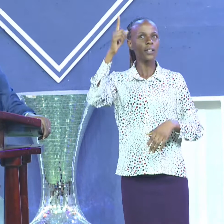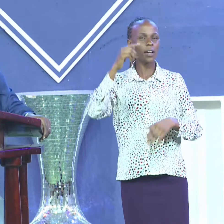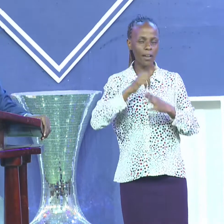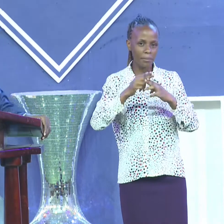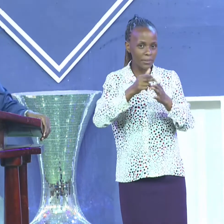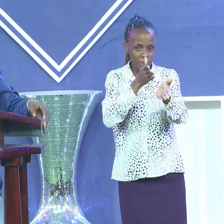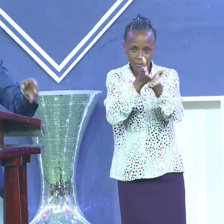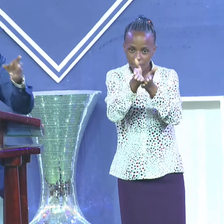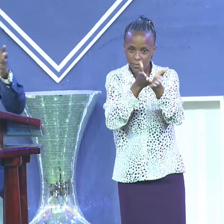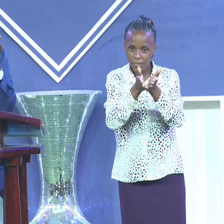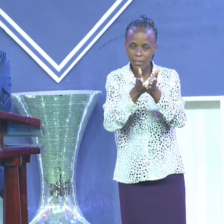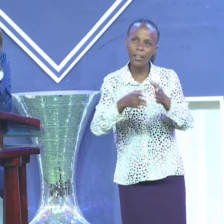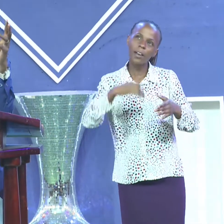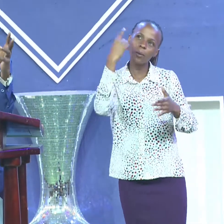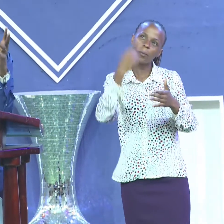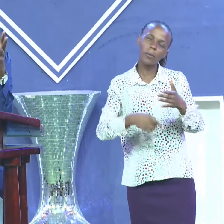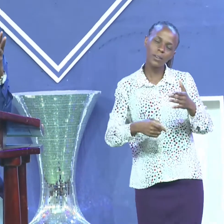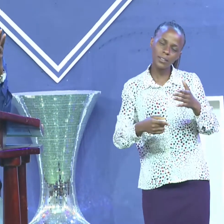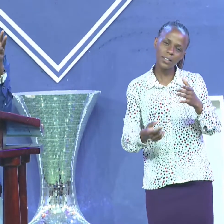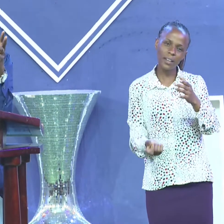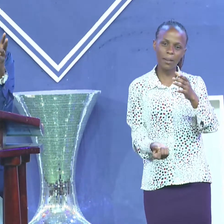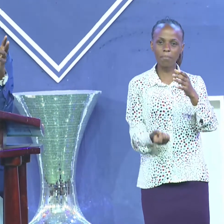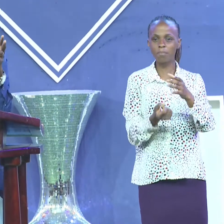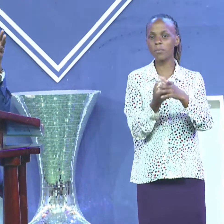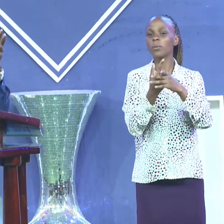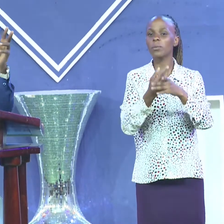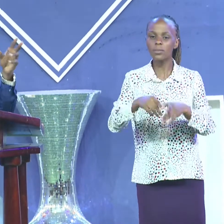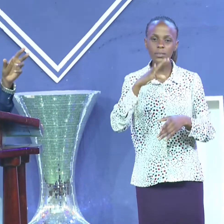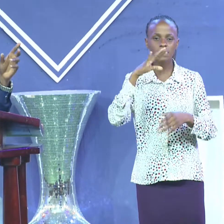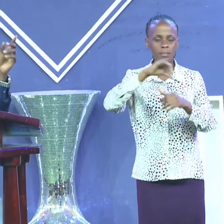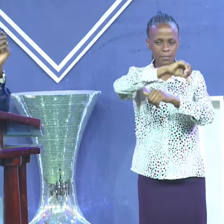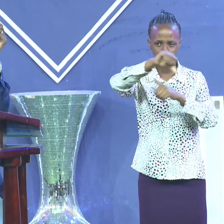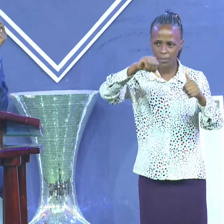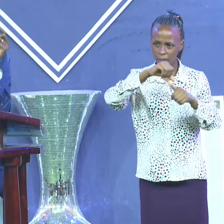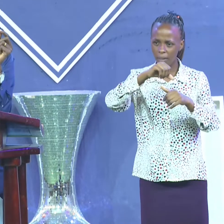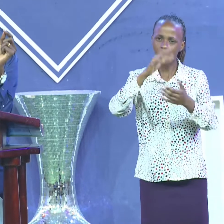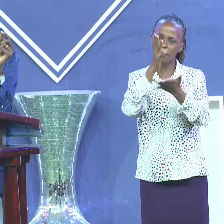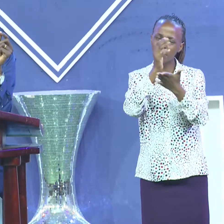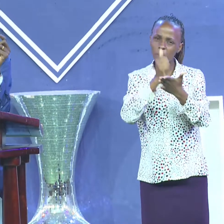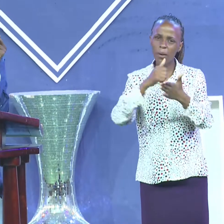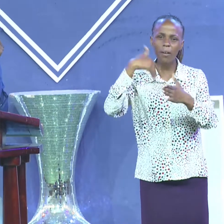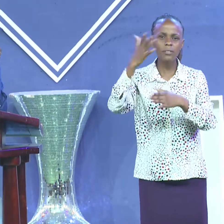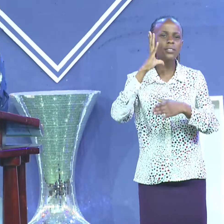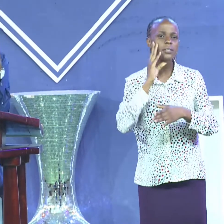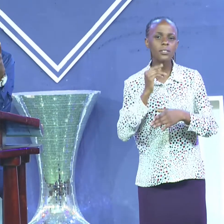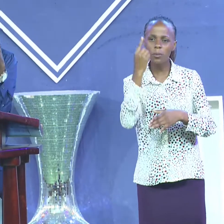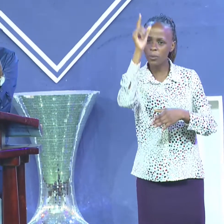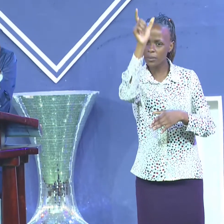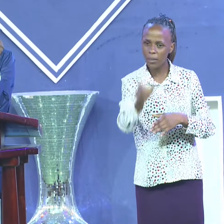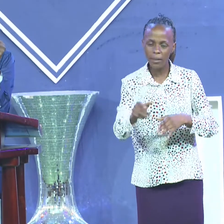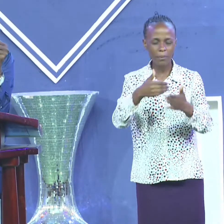When I go to know I'm going to minister, this is what came to me to speak about. After having one